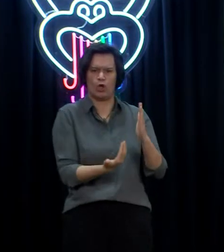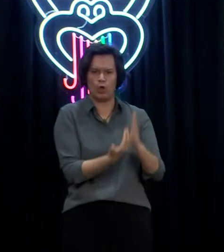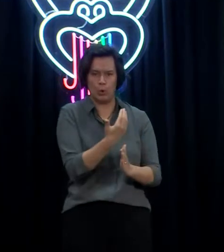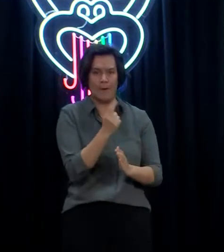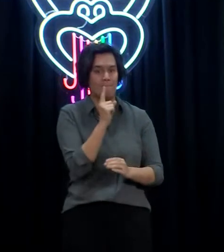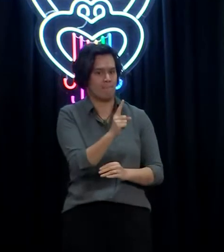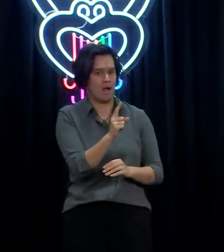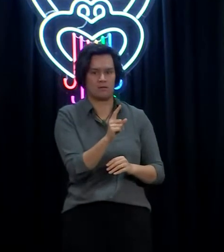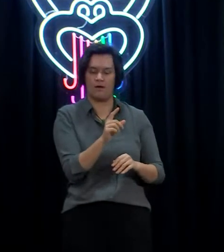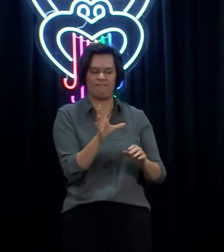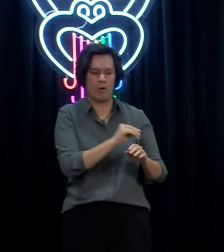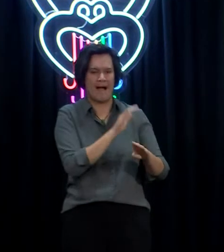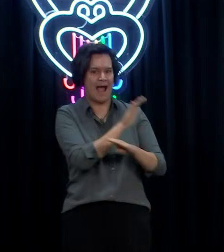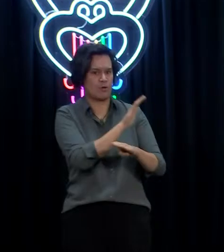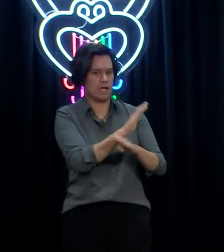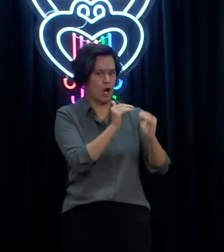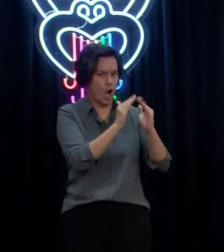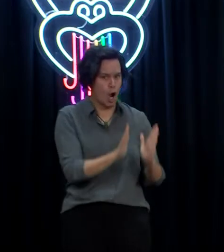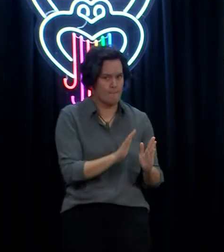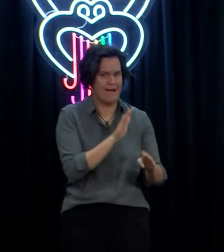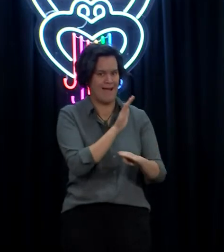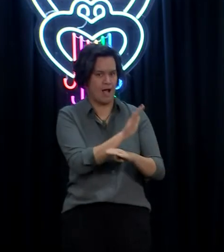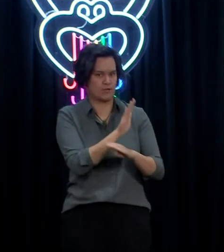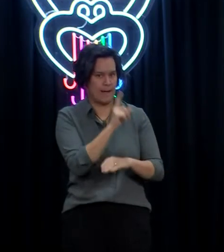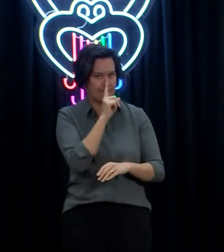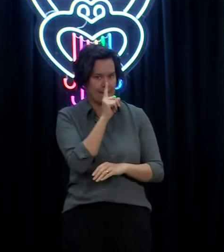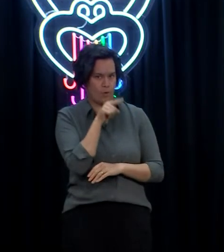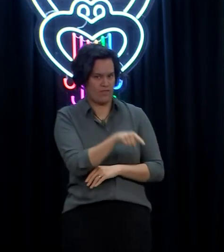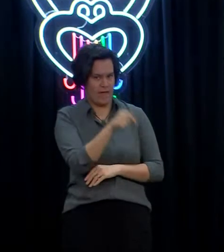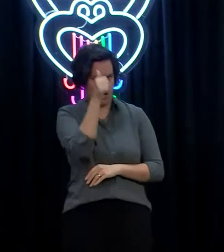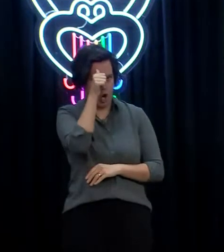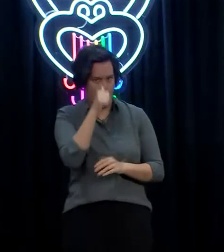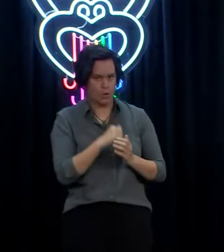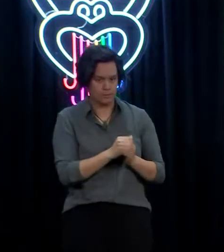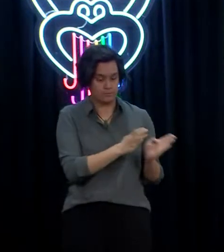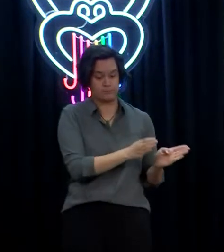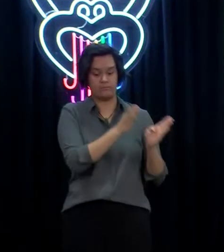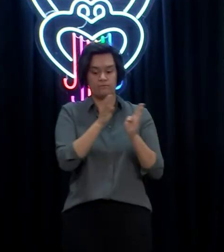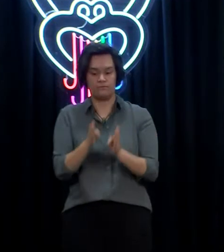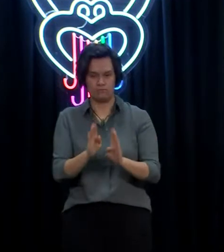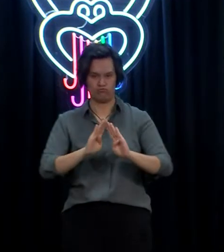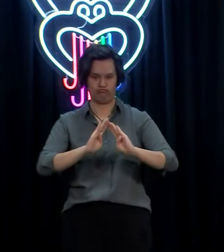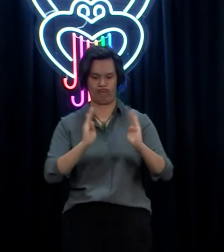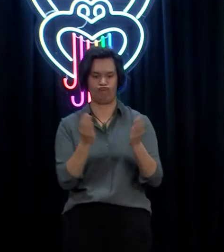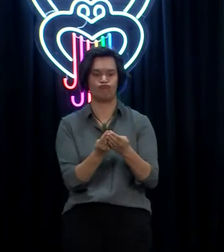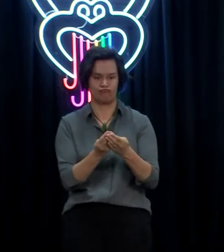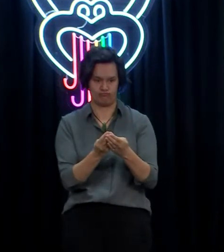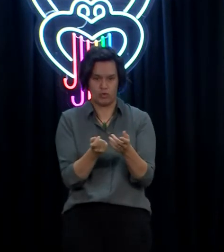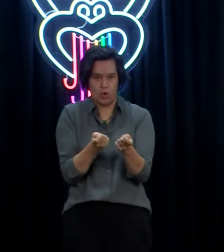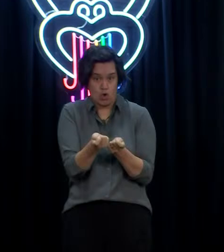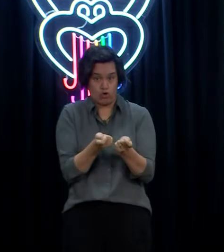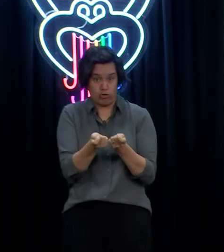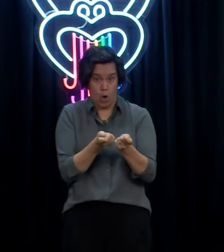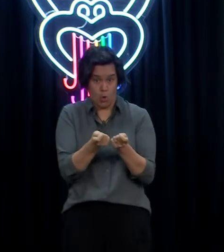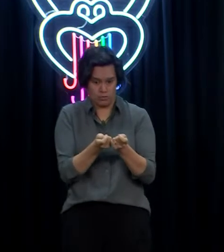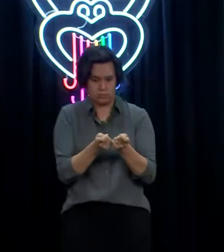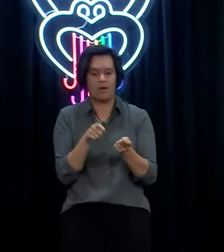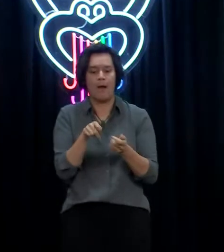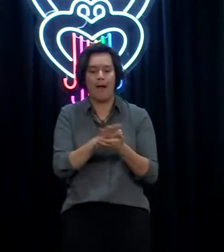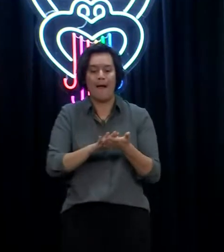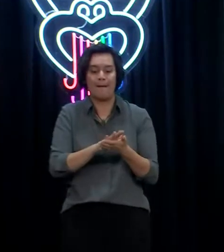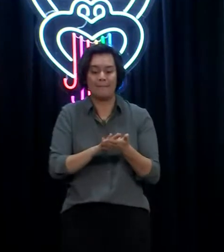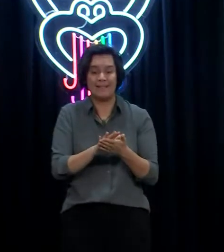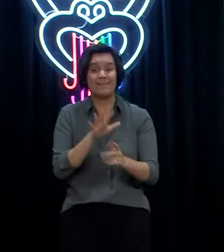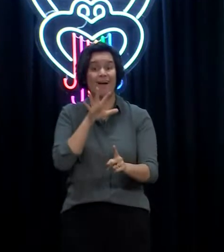cases. Contained subclusters have cases reported in the previous 14 days